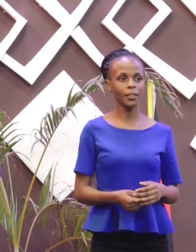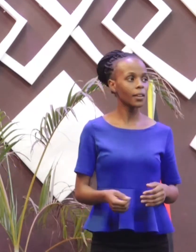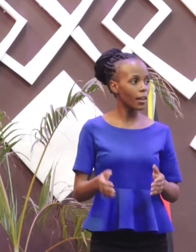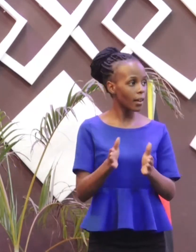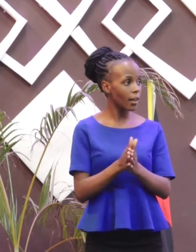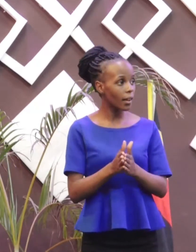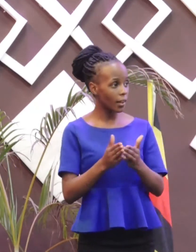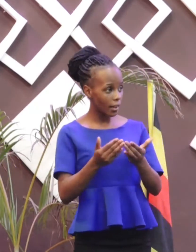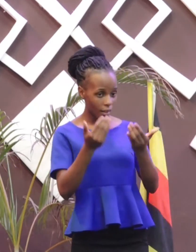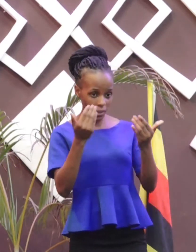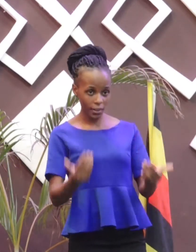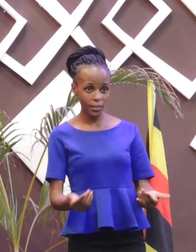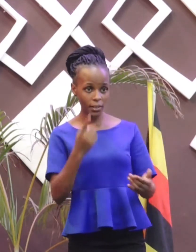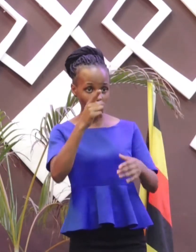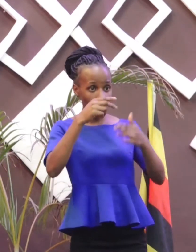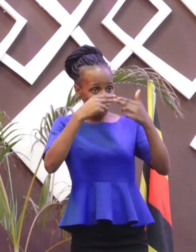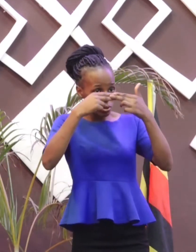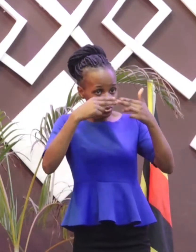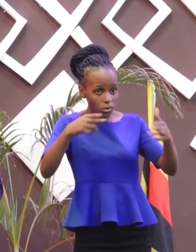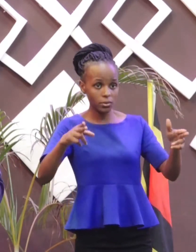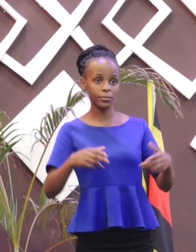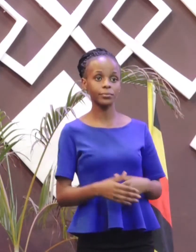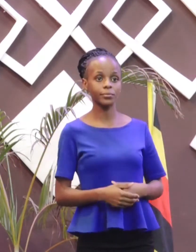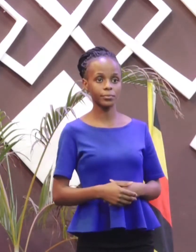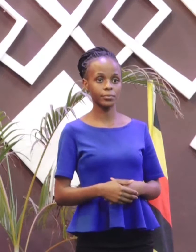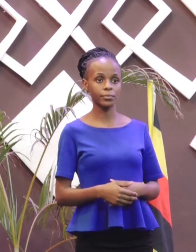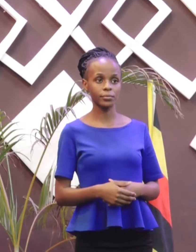now you begin. Otaandike.